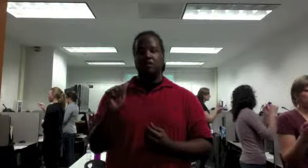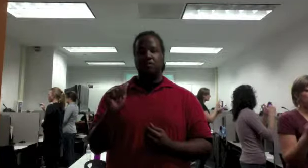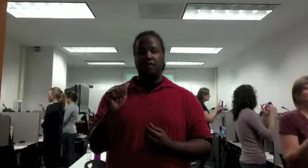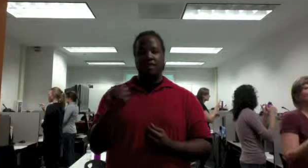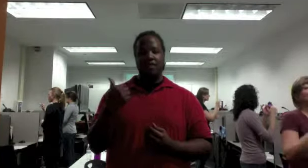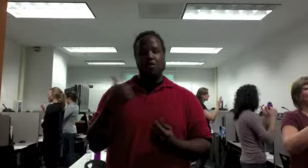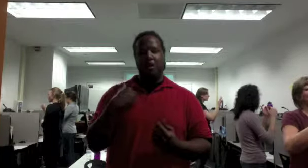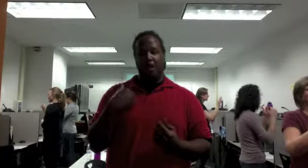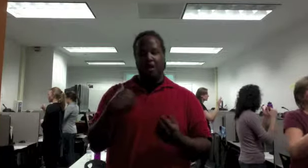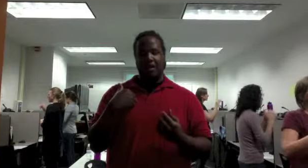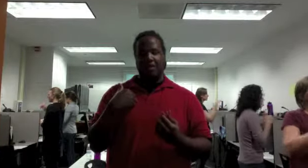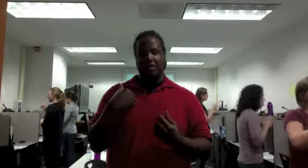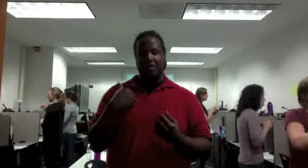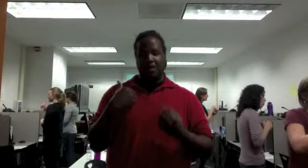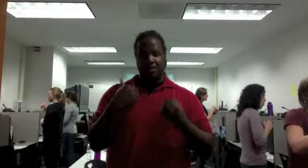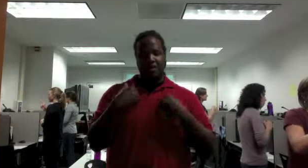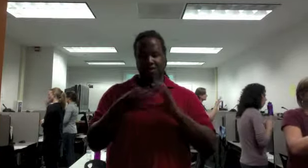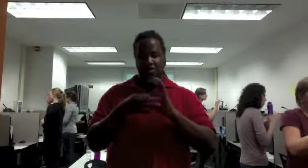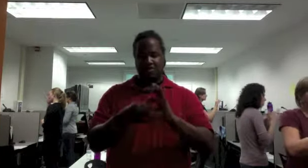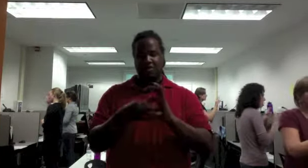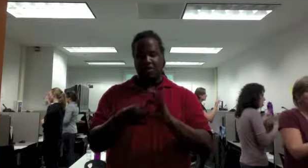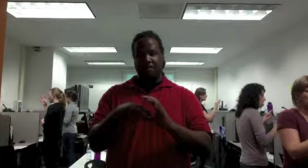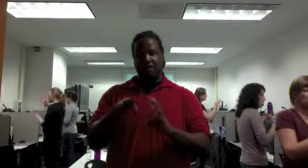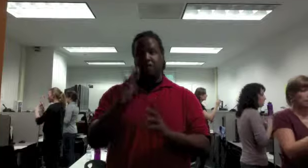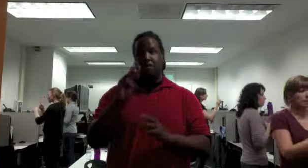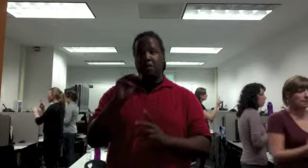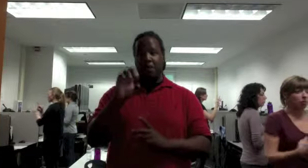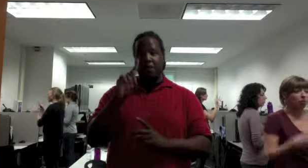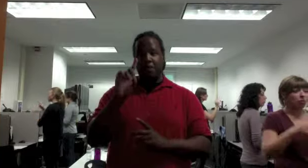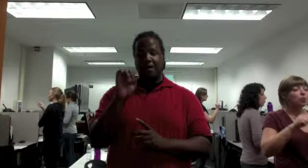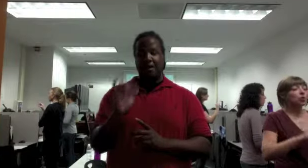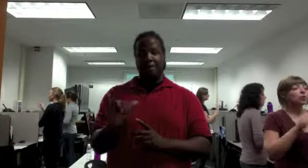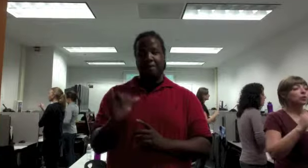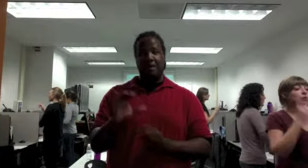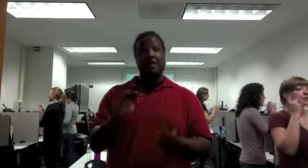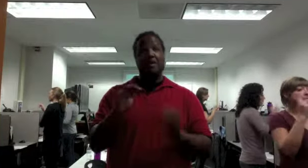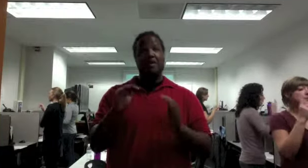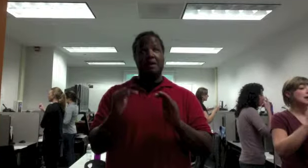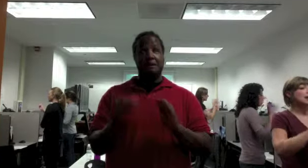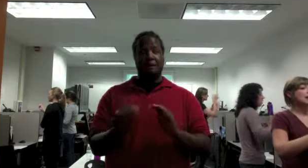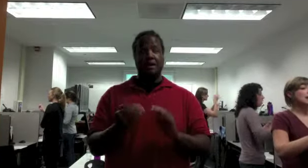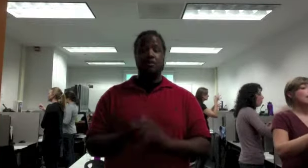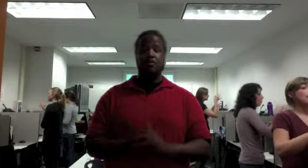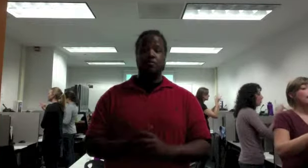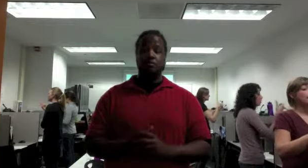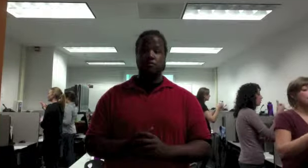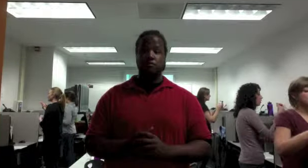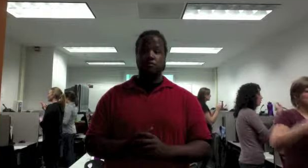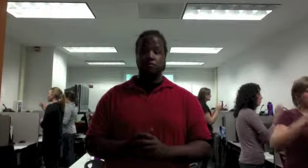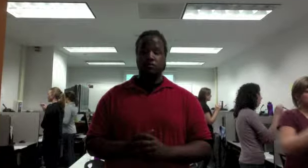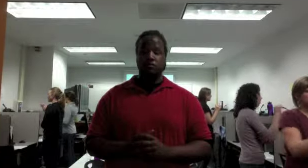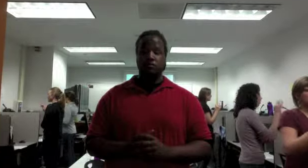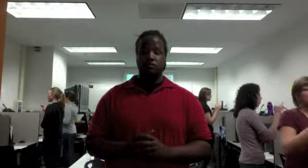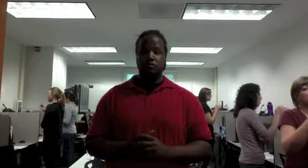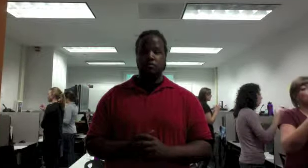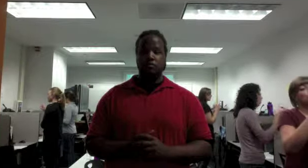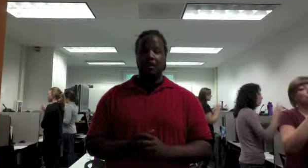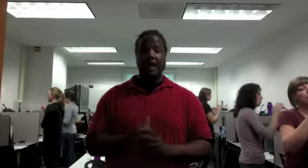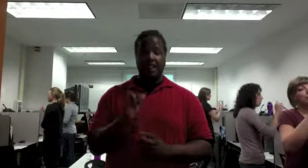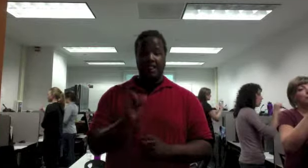readings. Then you do a little formula, which is really easy, I'll show you in just a bit. You come up with the relative humidity, or actually what the